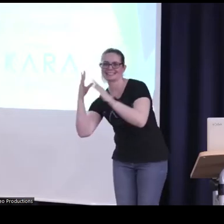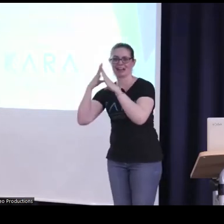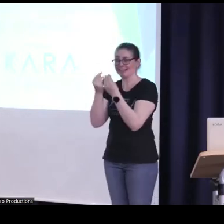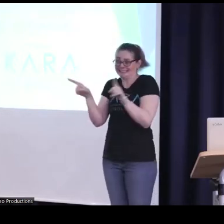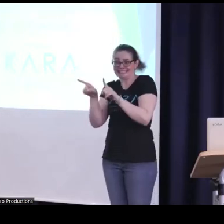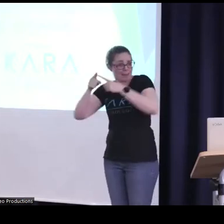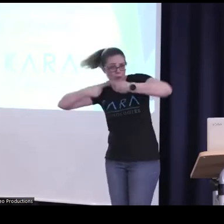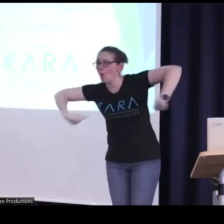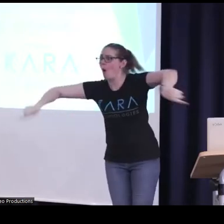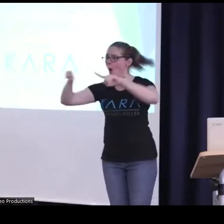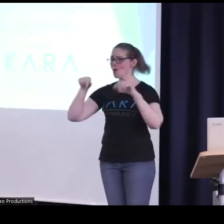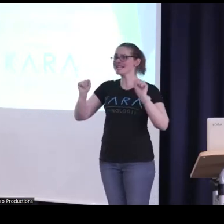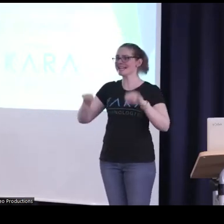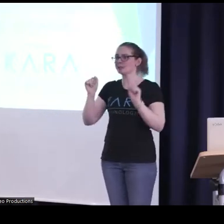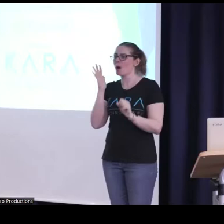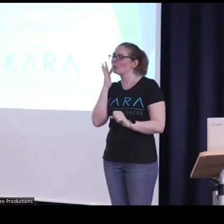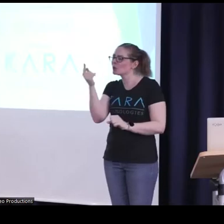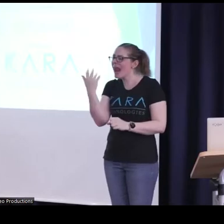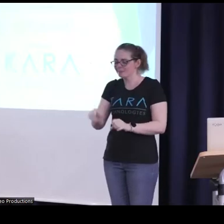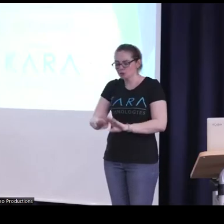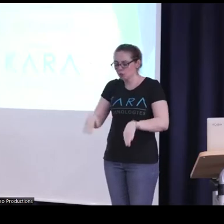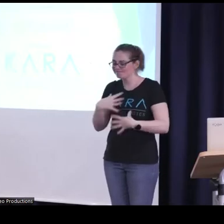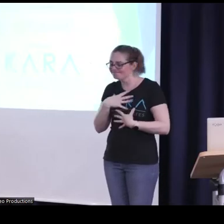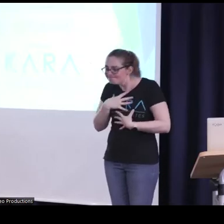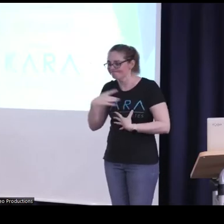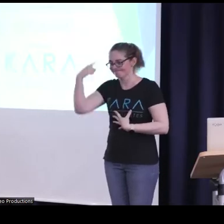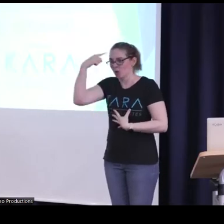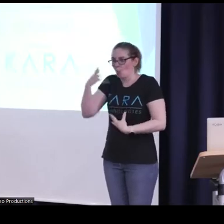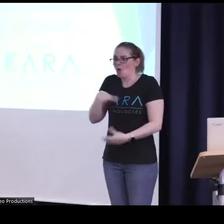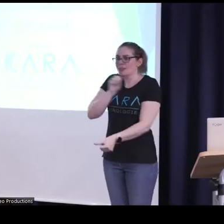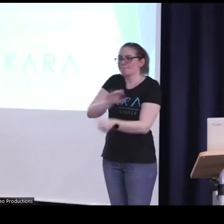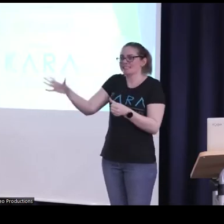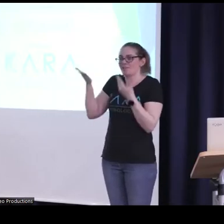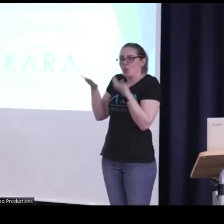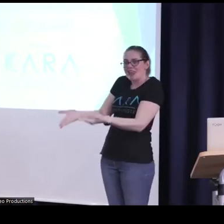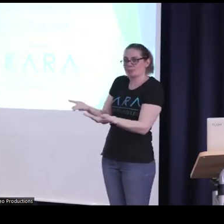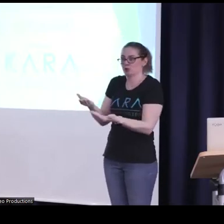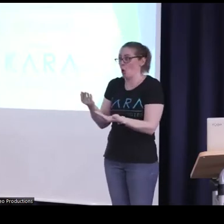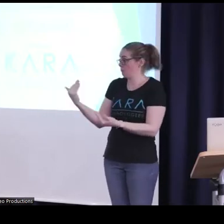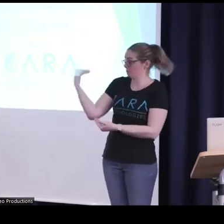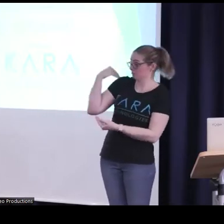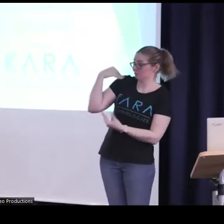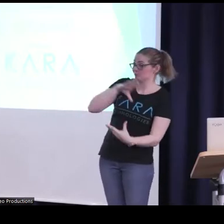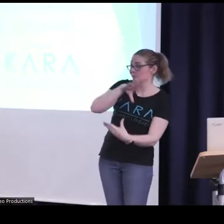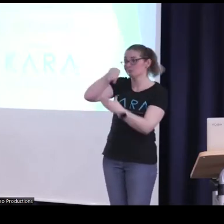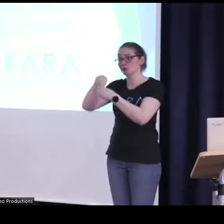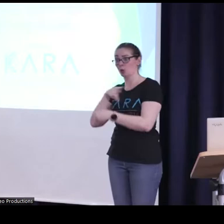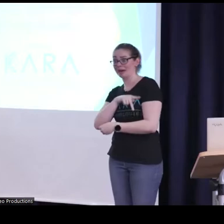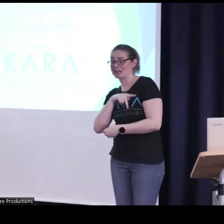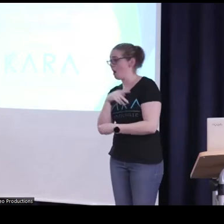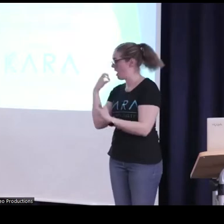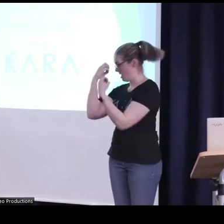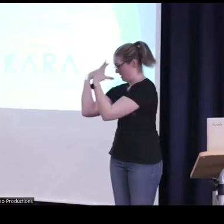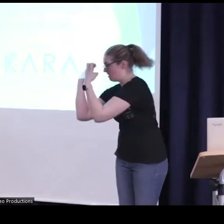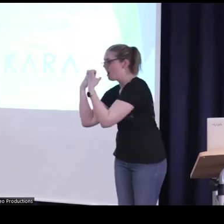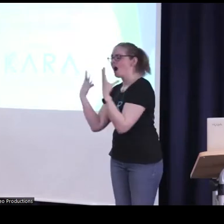and how I can improve access for them and for all of us. I suppose when you have children, you really want to provide the best world for them.